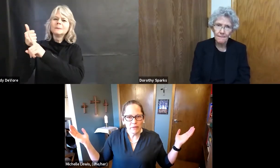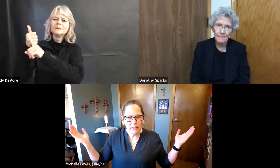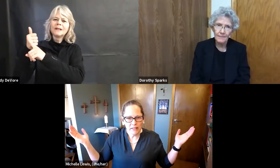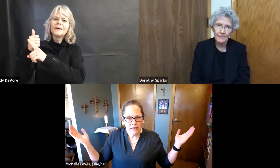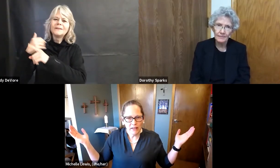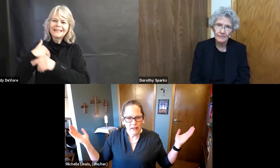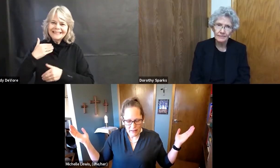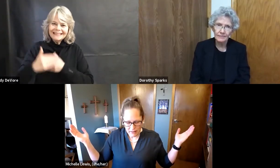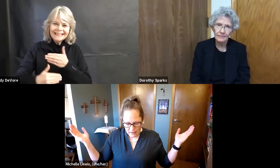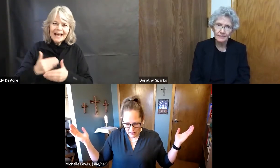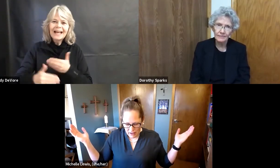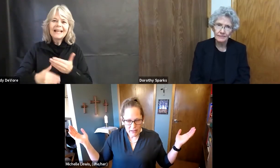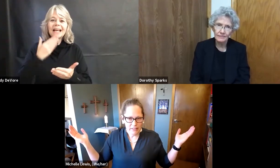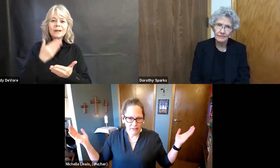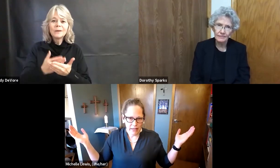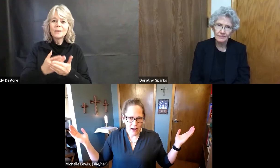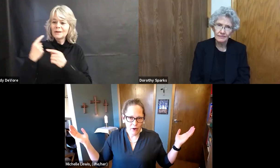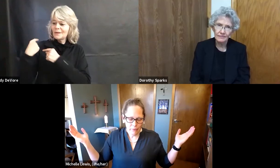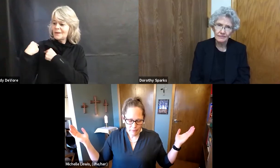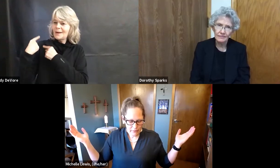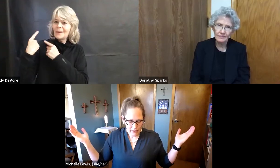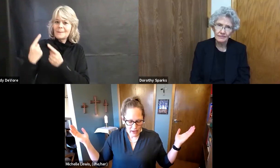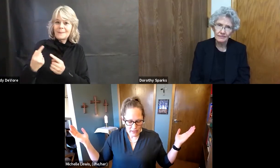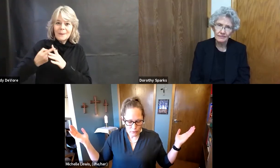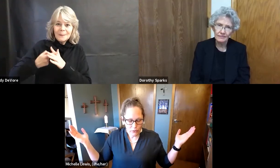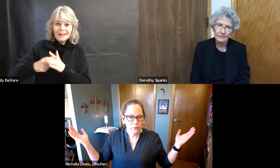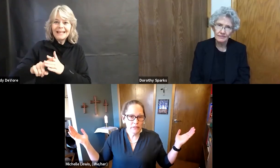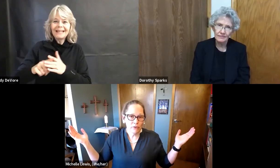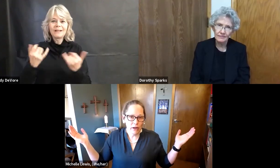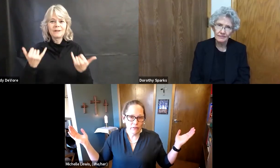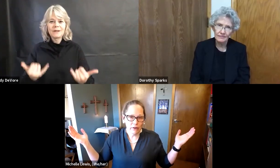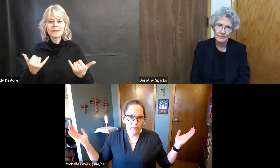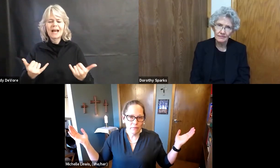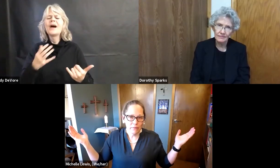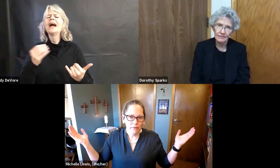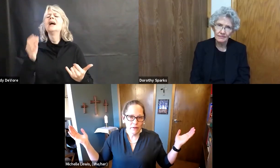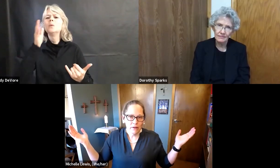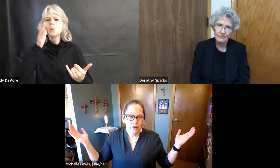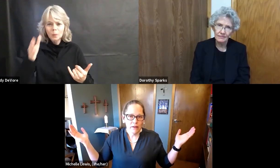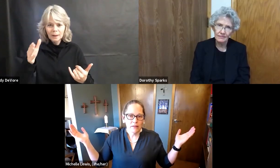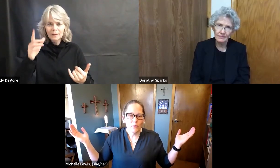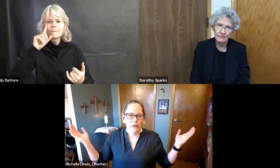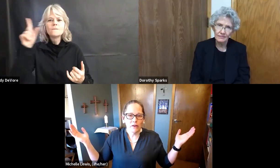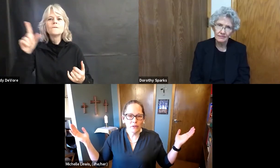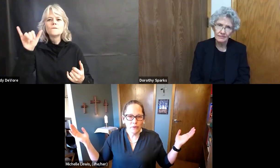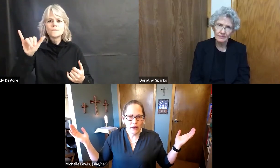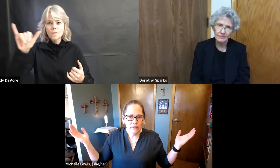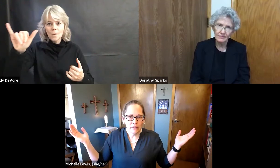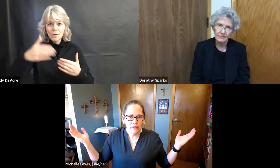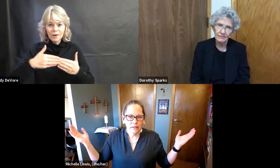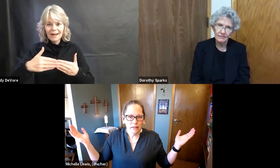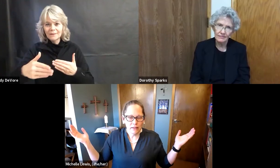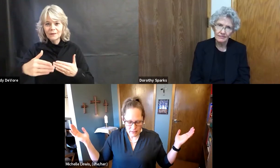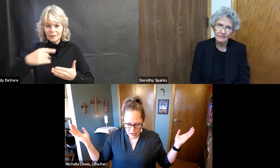From the beginning until now, and it will be forever, that we are